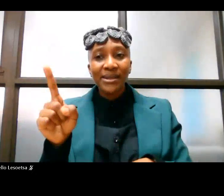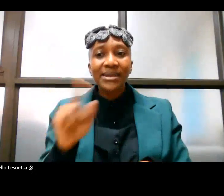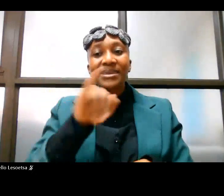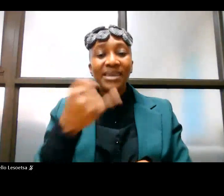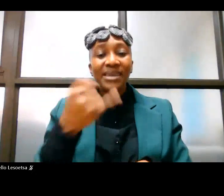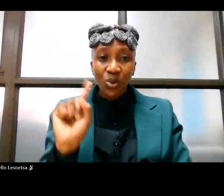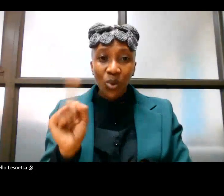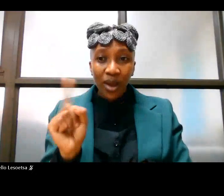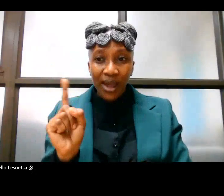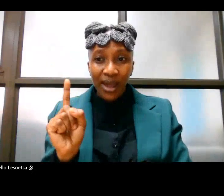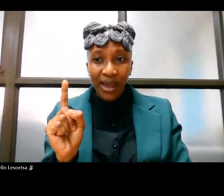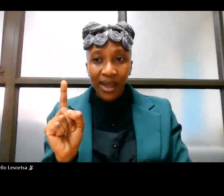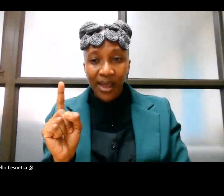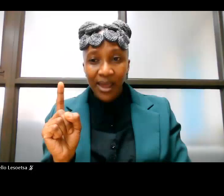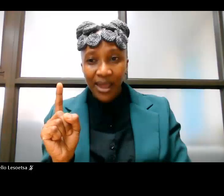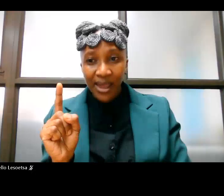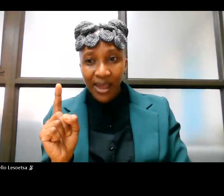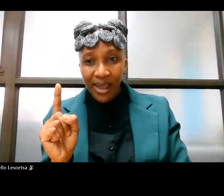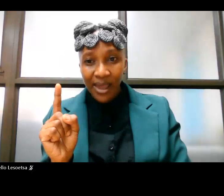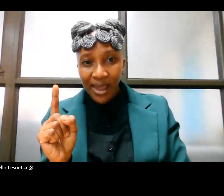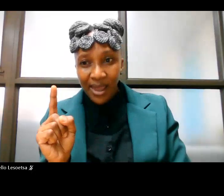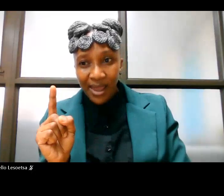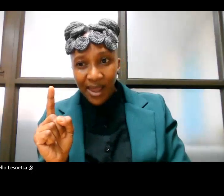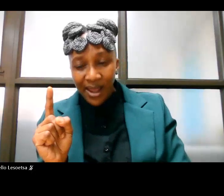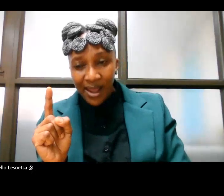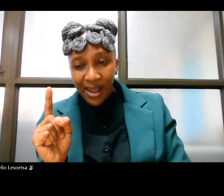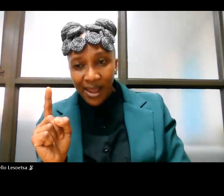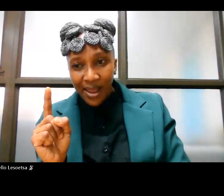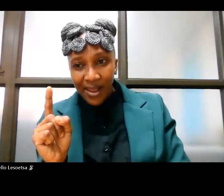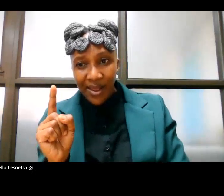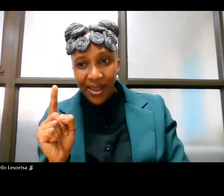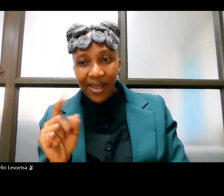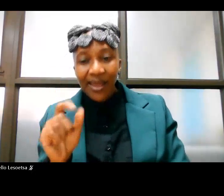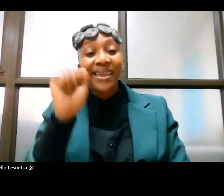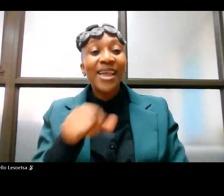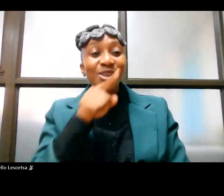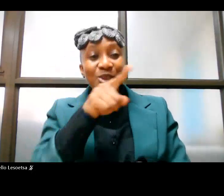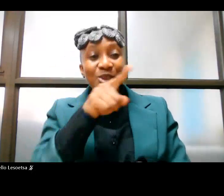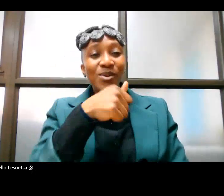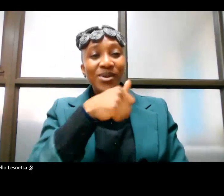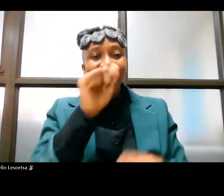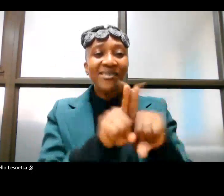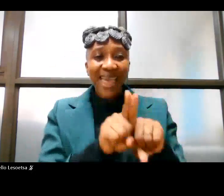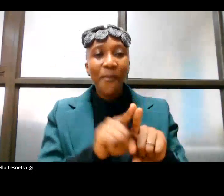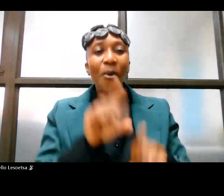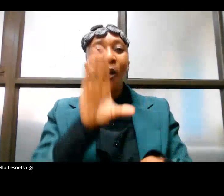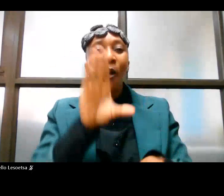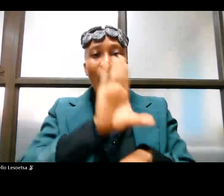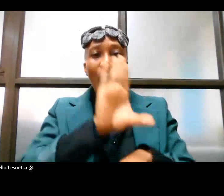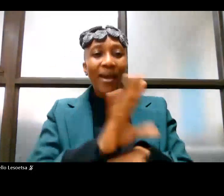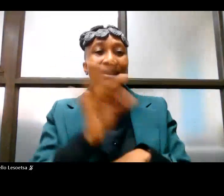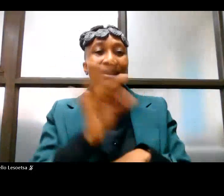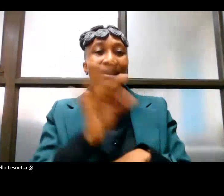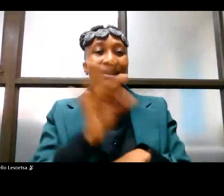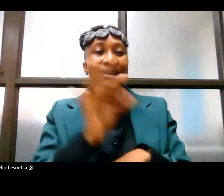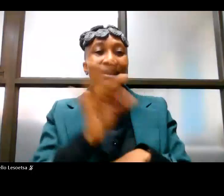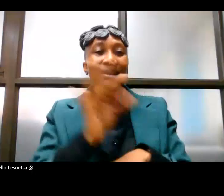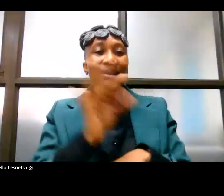sorry for cutting you. You just read Alice's mind. That's exactly what she put in the chat. So go ahead. What did she say on the chat?